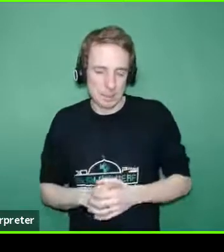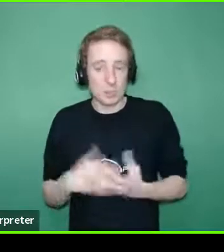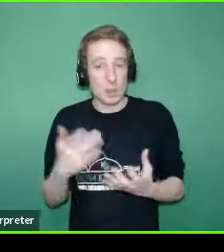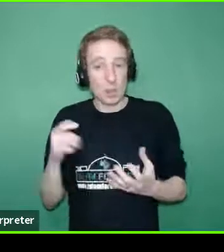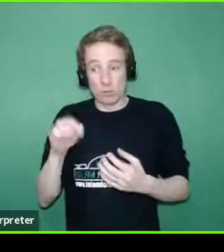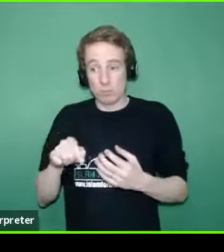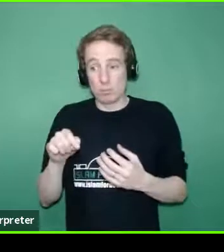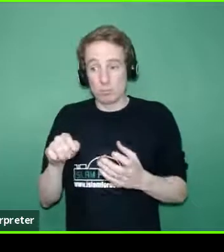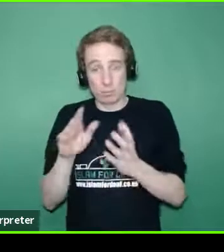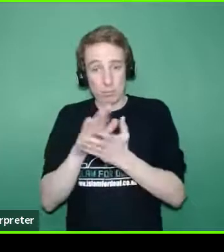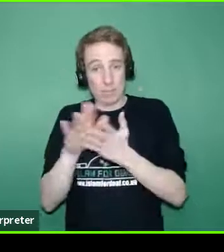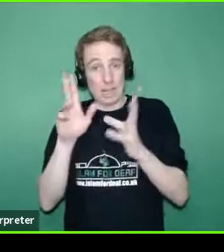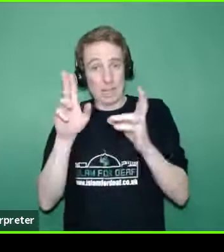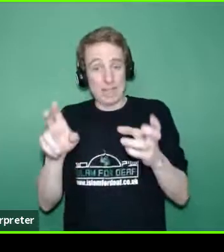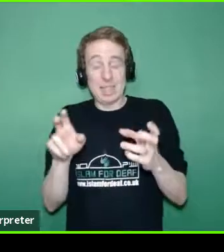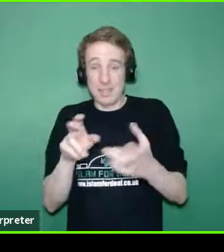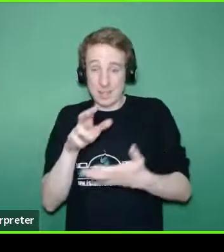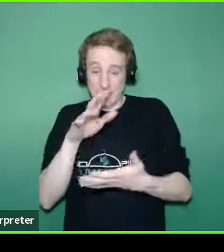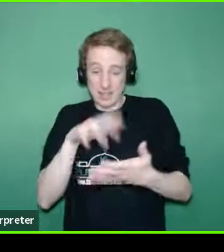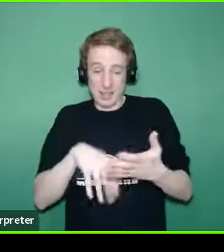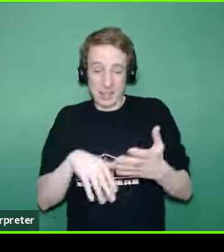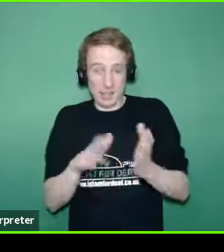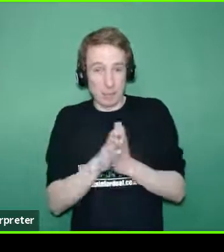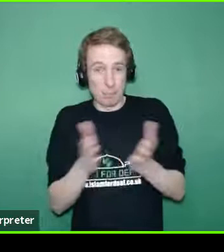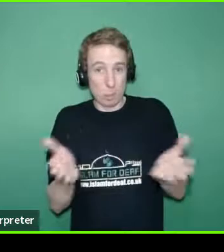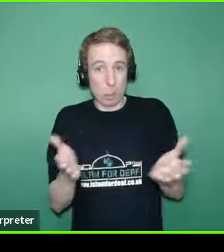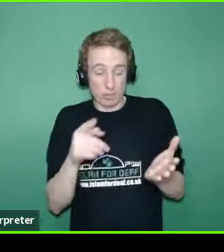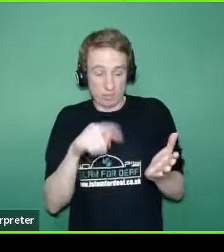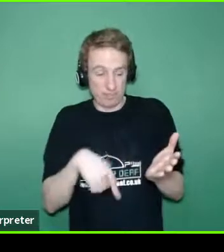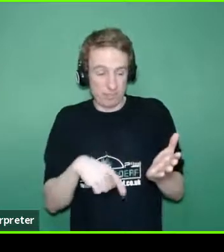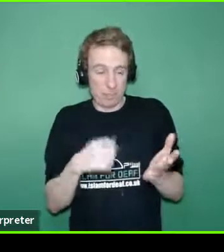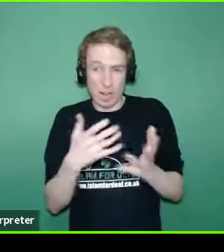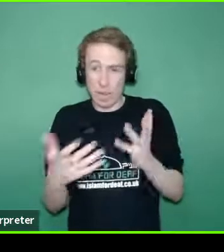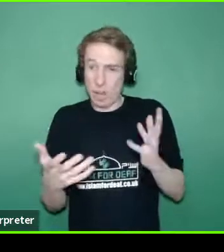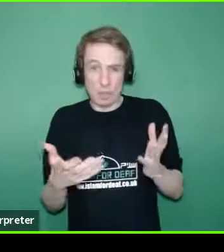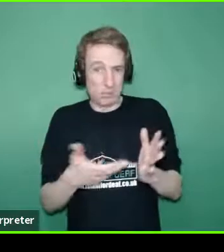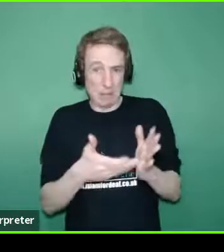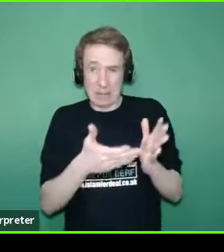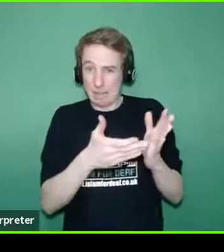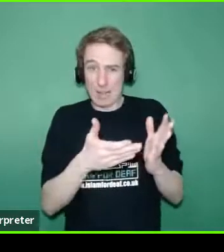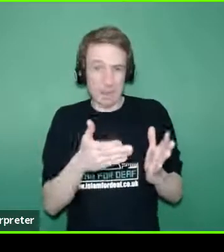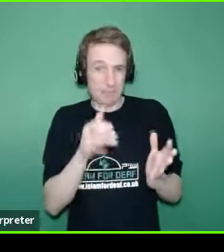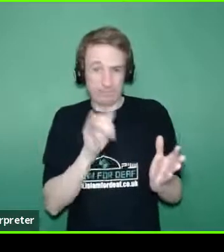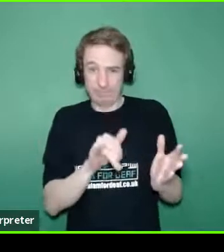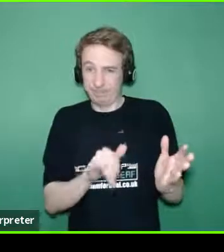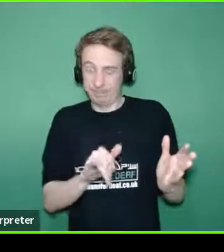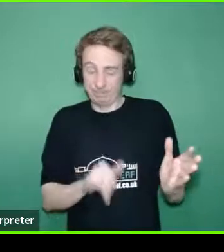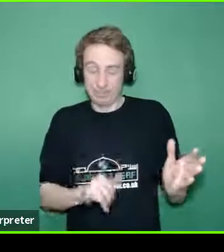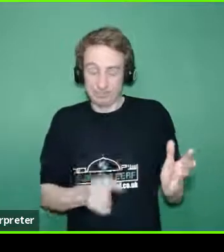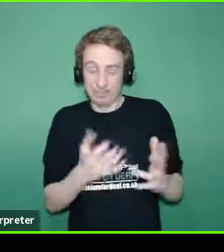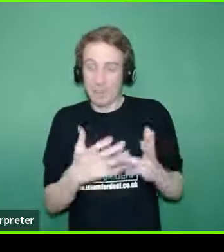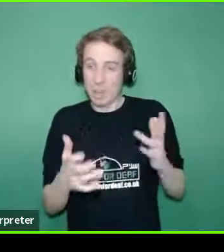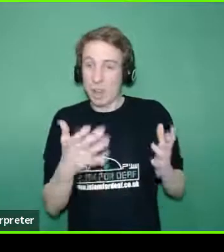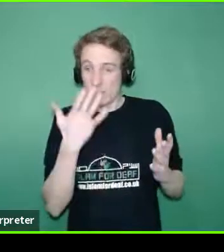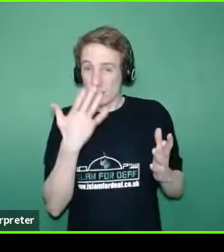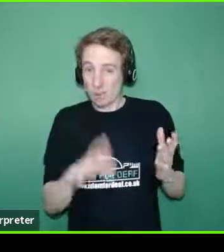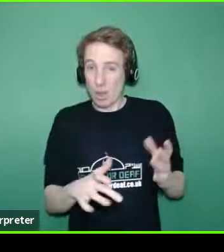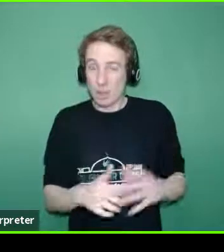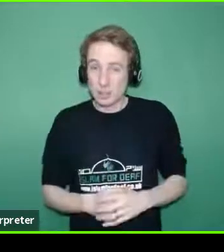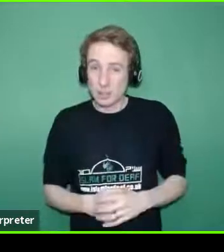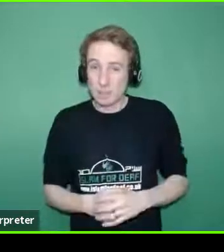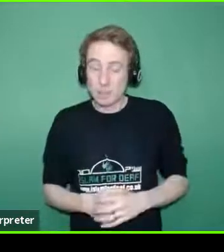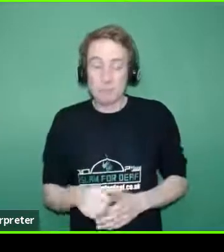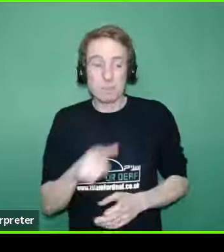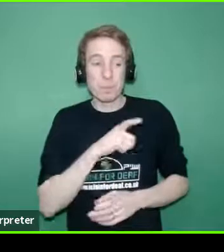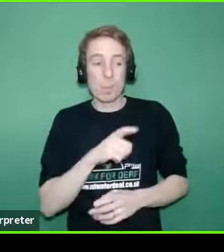are not authentic and many narrations that are fabricated. And this is because this individual,